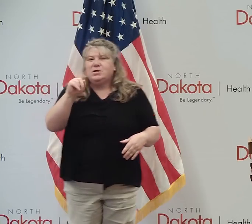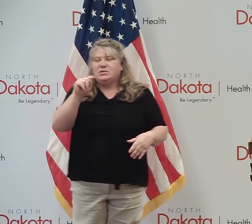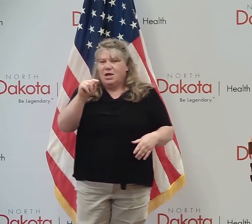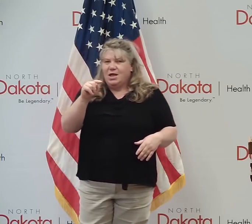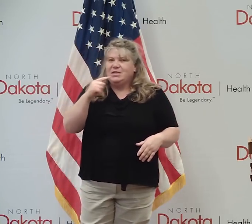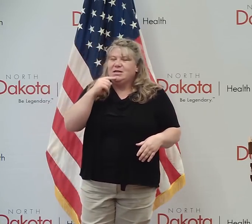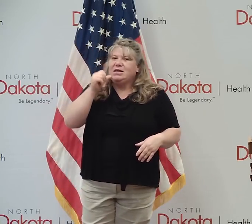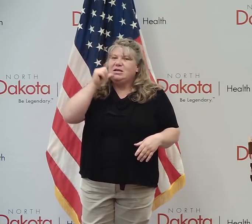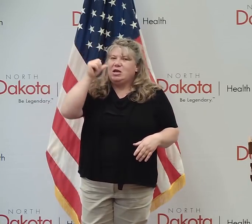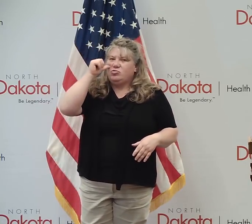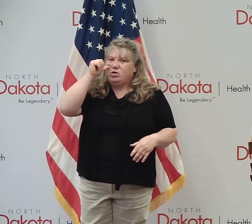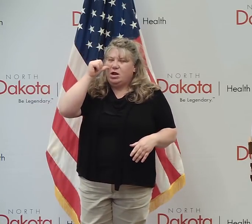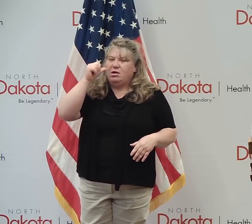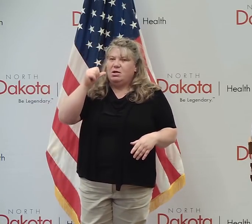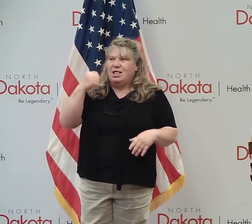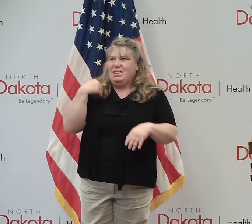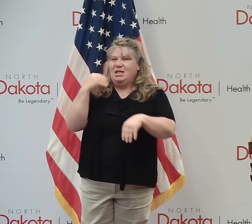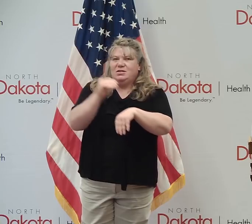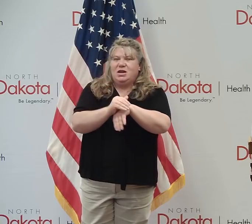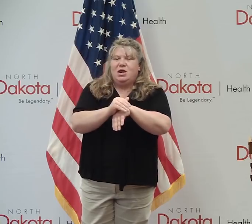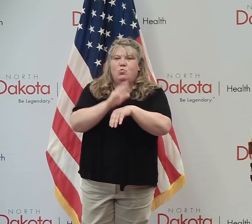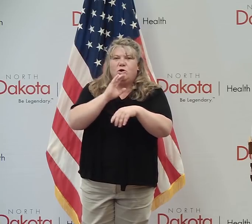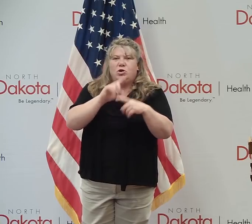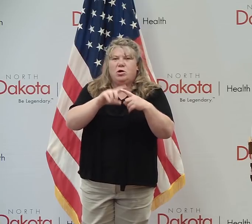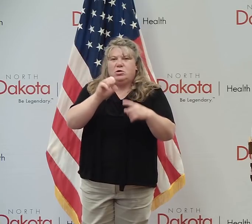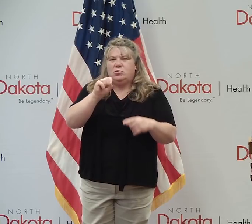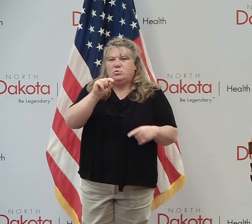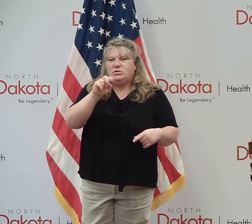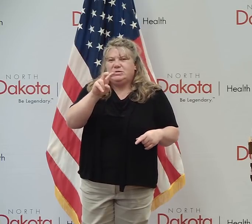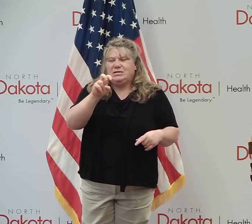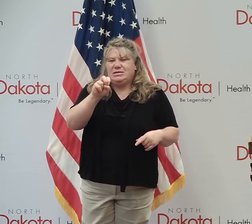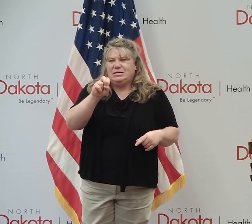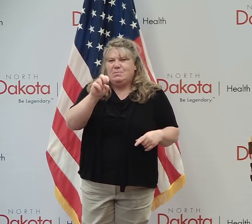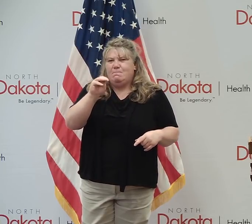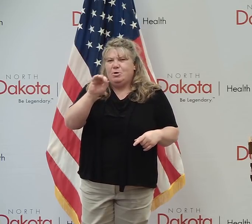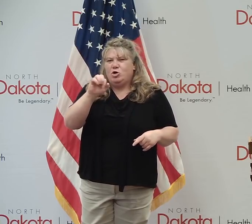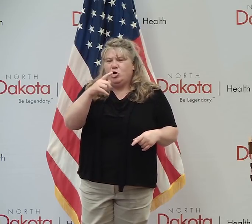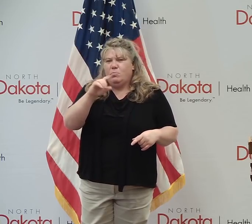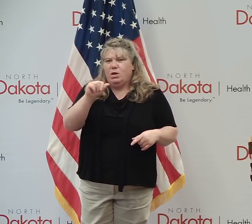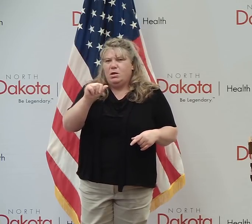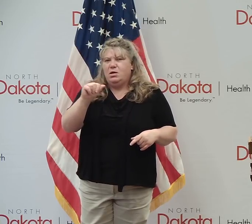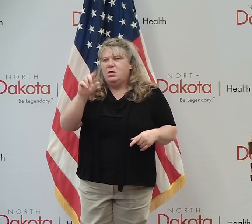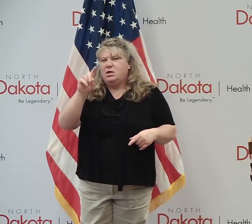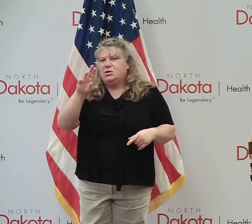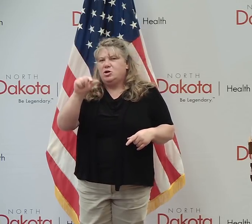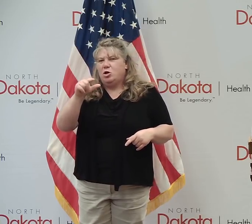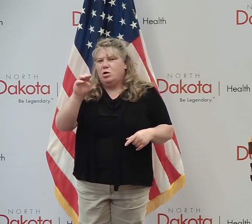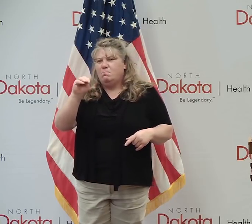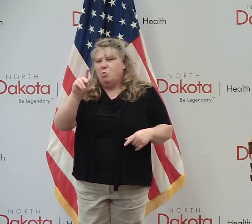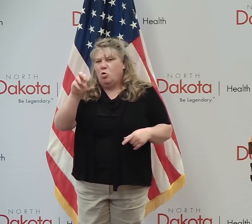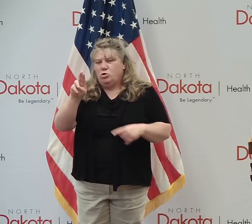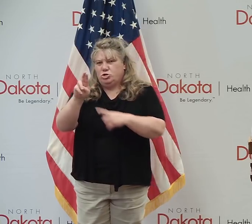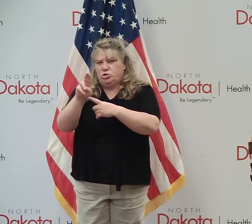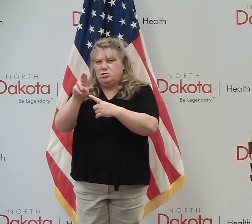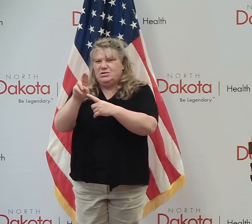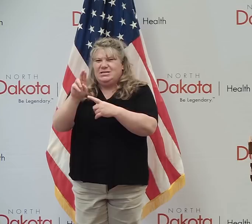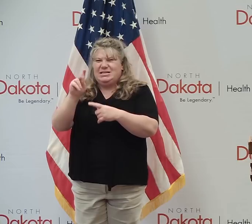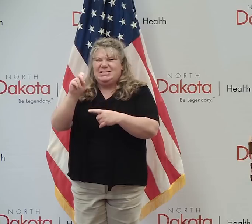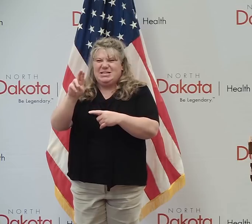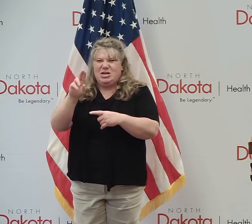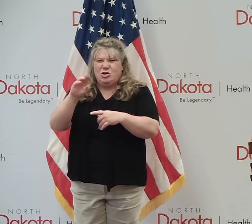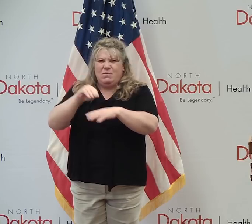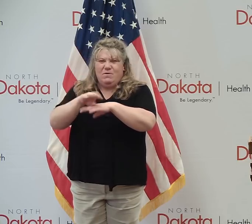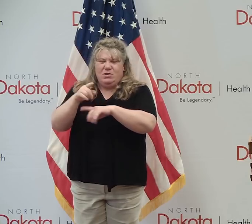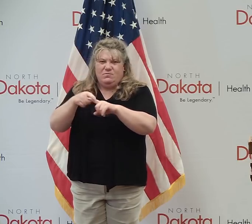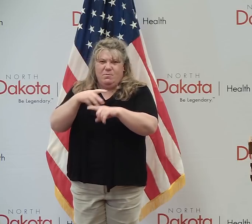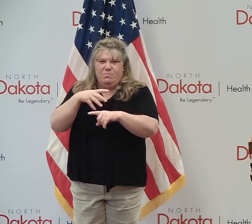great call as a follow-up last night with Seema Verma and her staff. We also had Doug Holscher, who's a senior advisor from the White